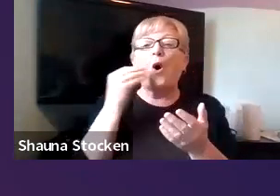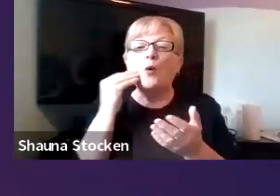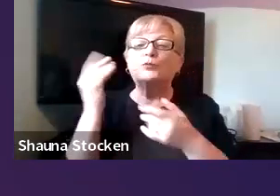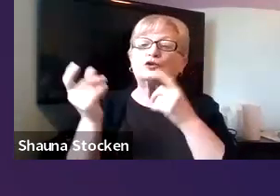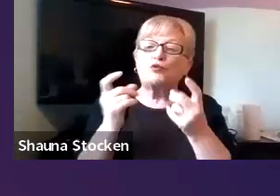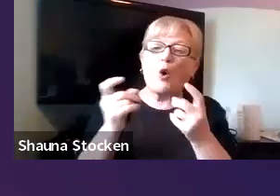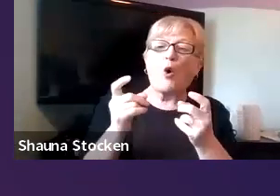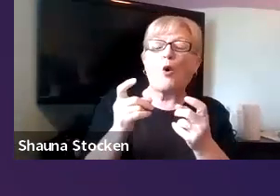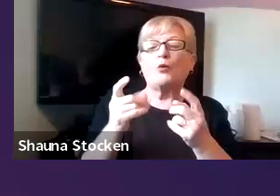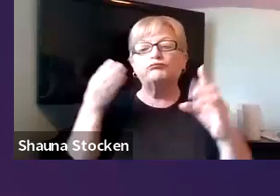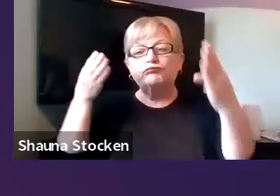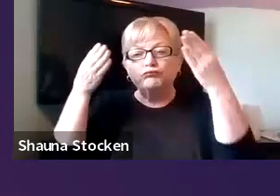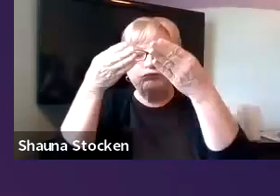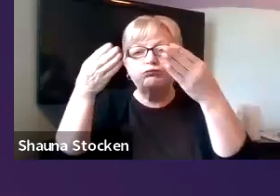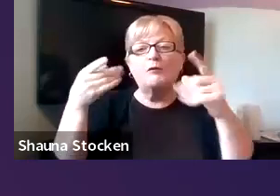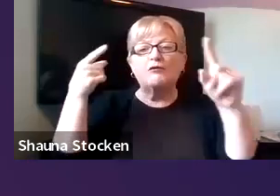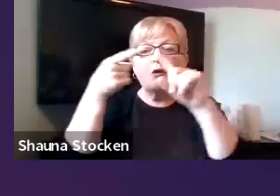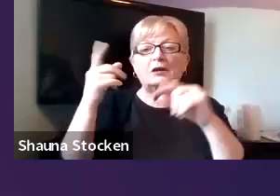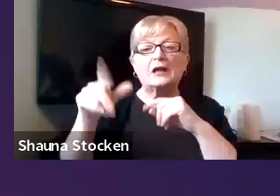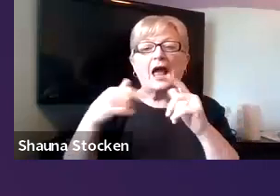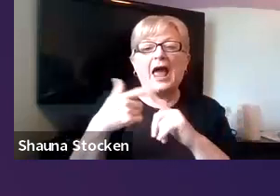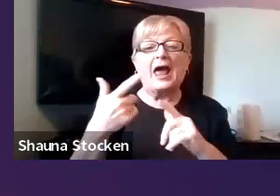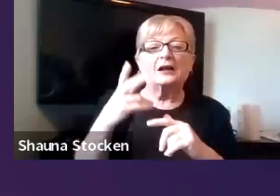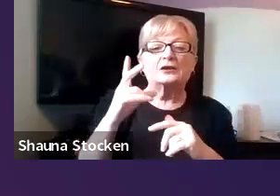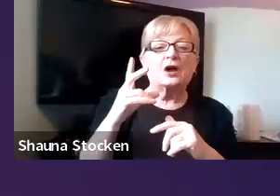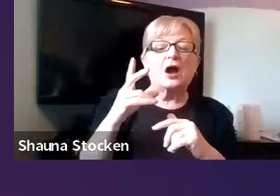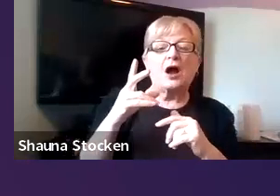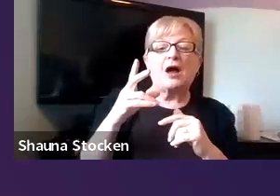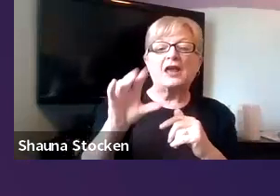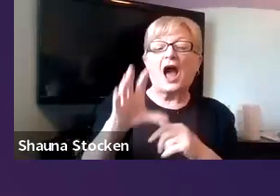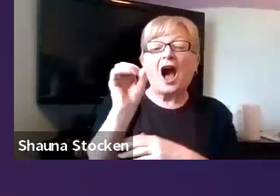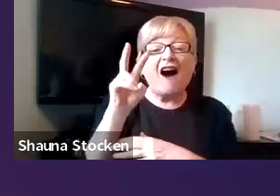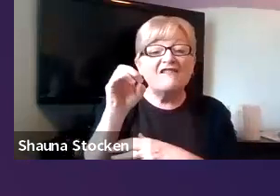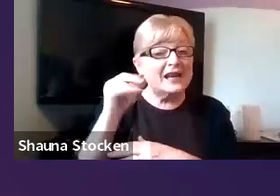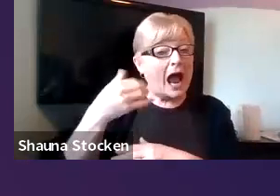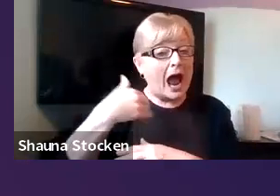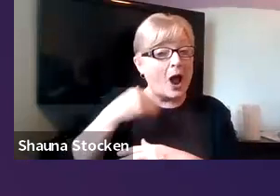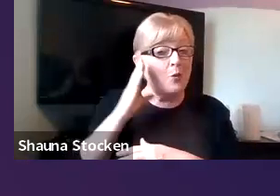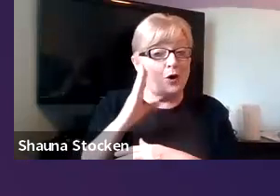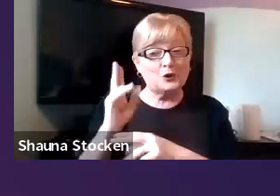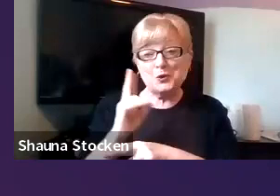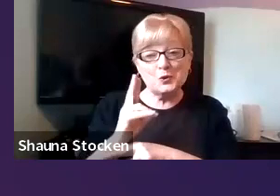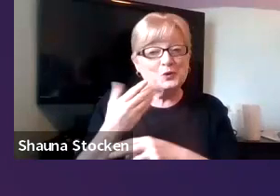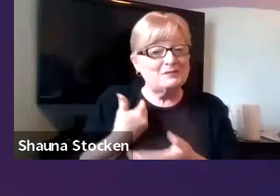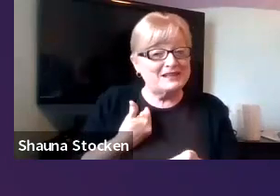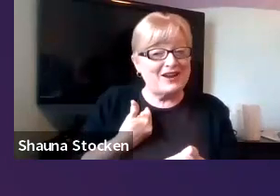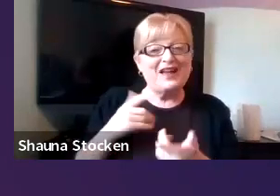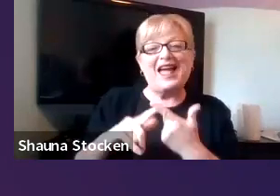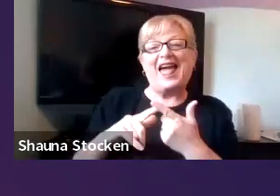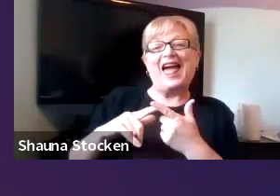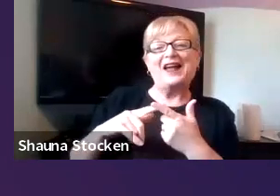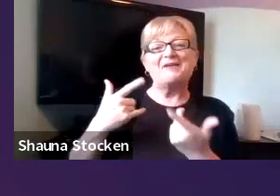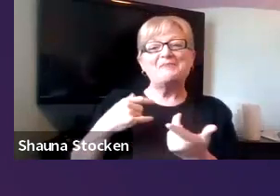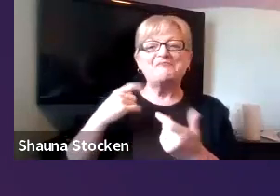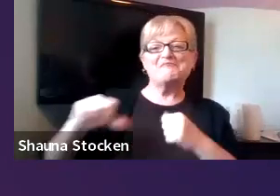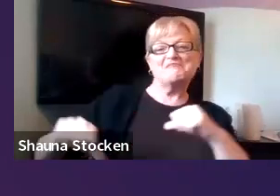and Dragon Naturally Speaking. The oven that I'm going to highlight and brag about today is